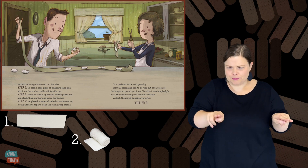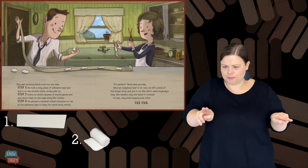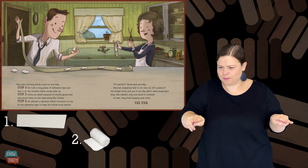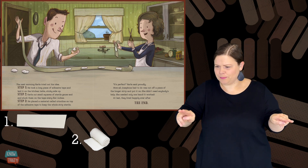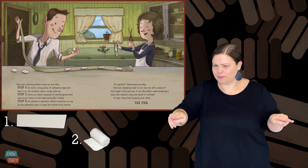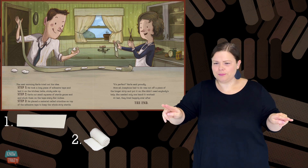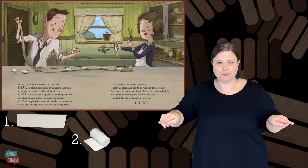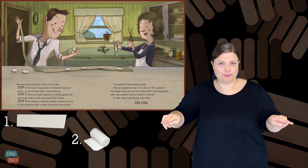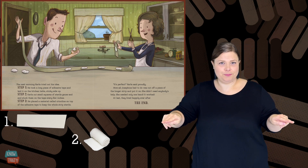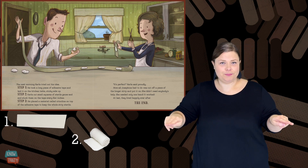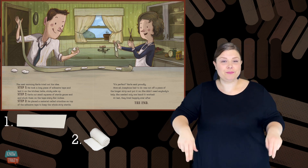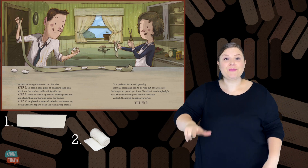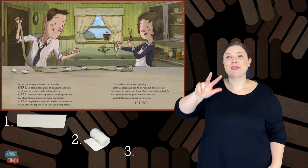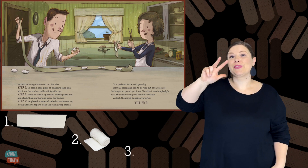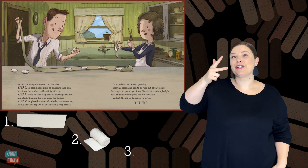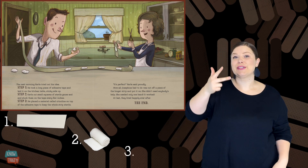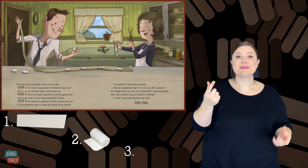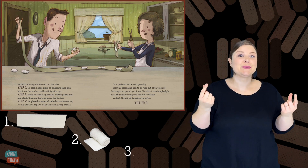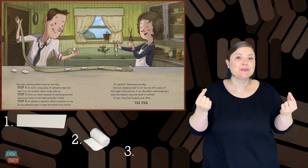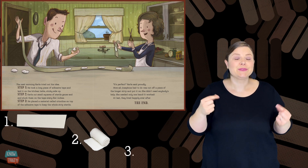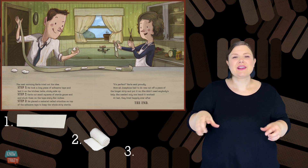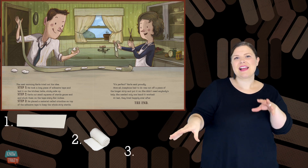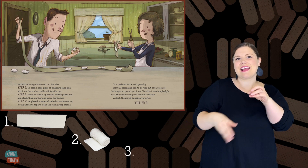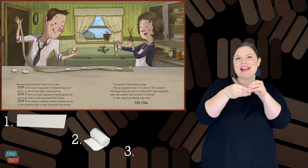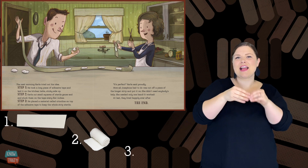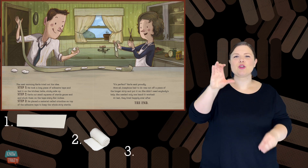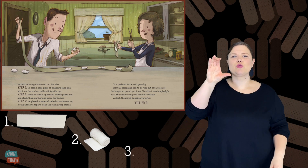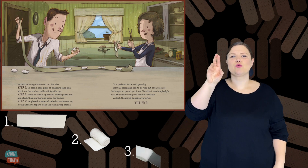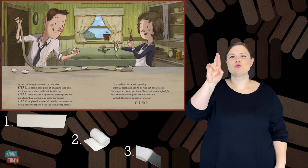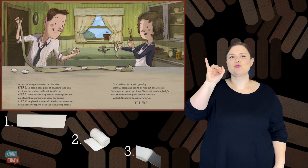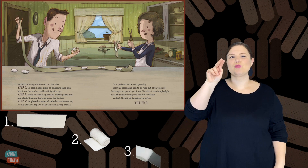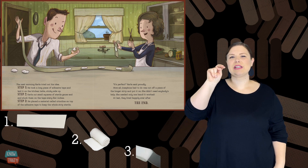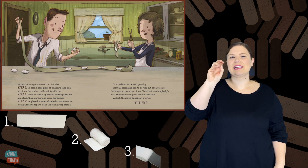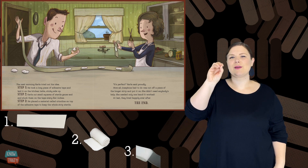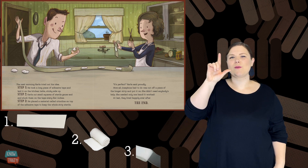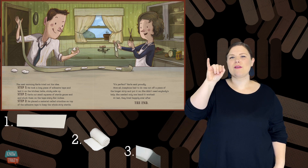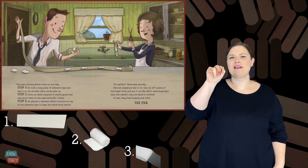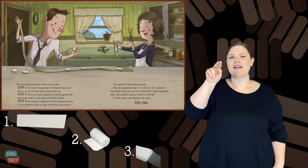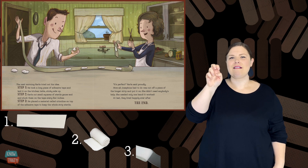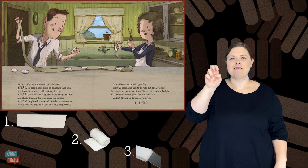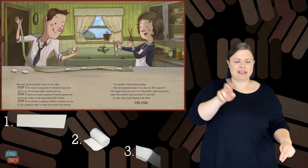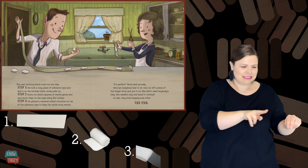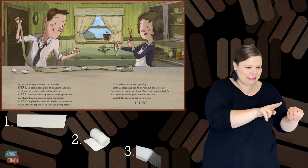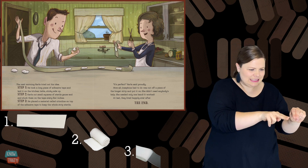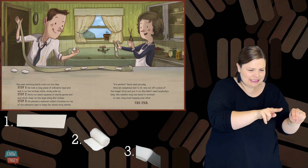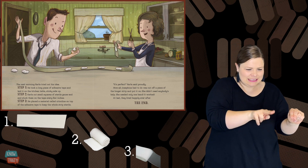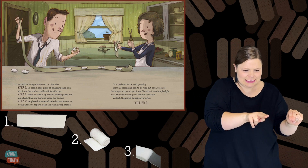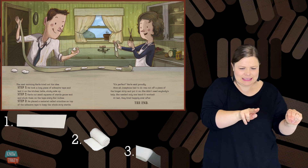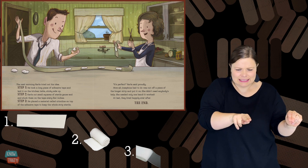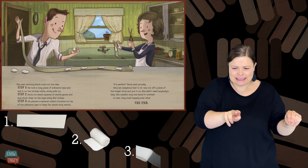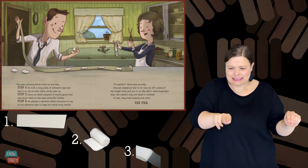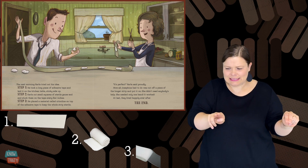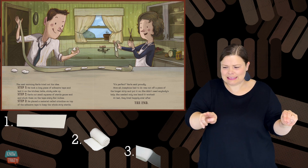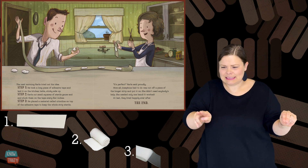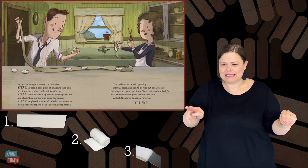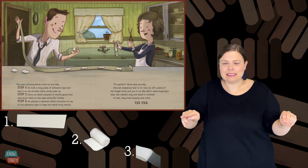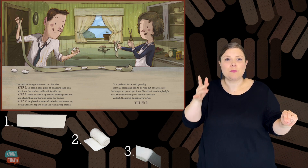inches. Step 3. He placed a material called crinoline on top of the adhesive tape to keep the whole